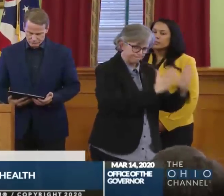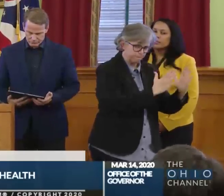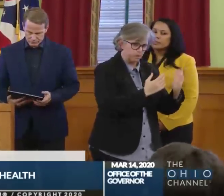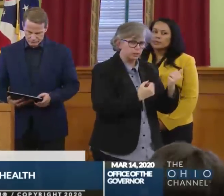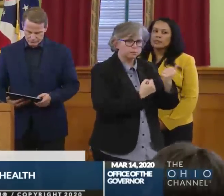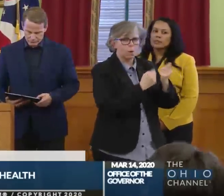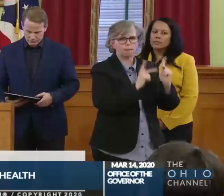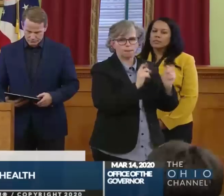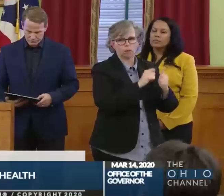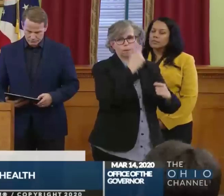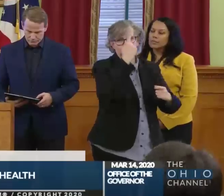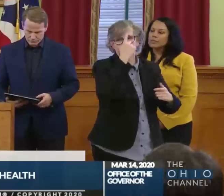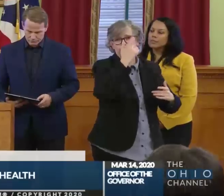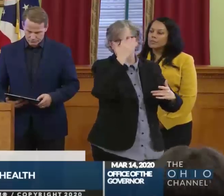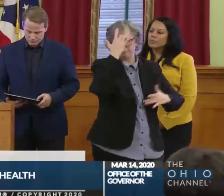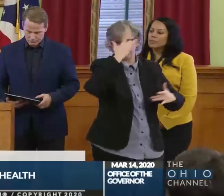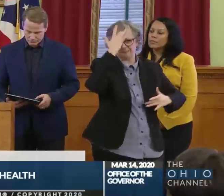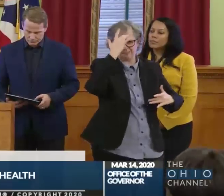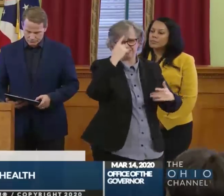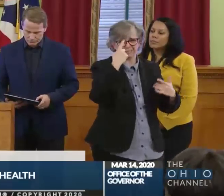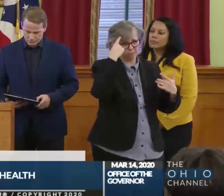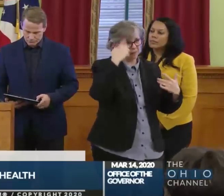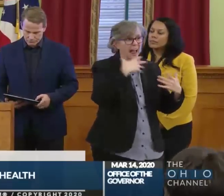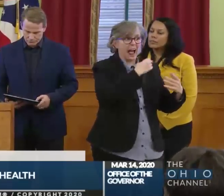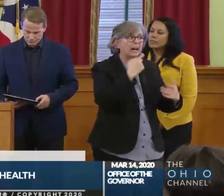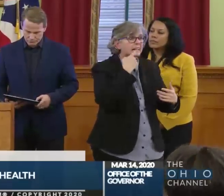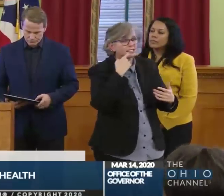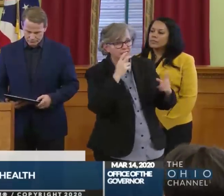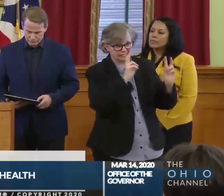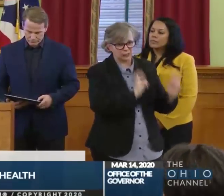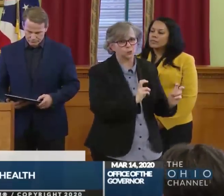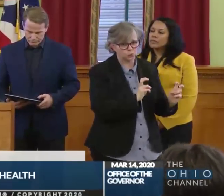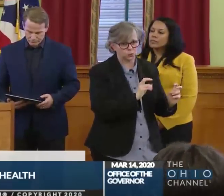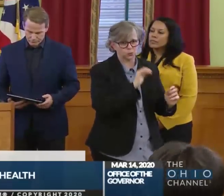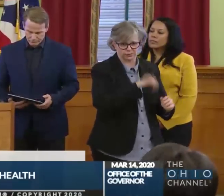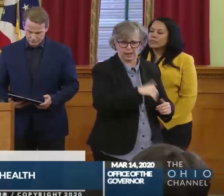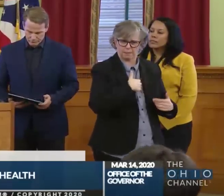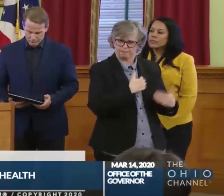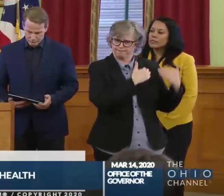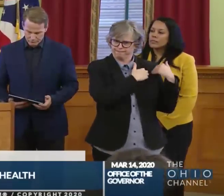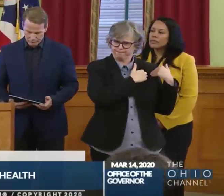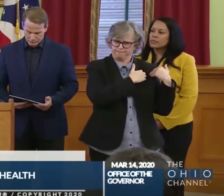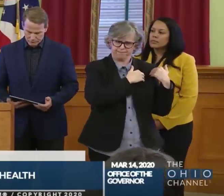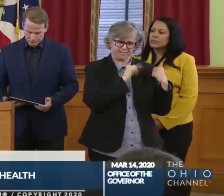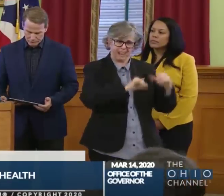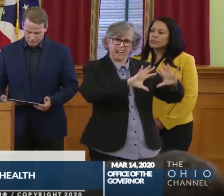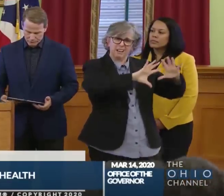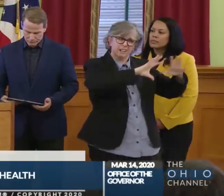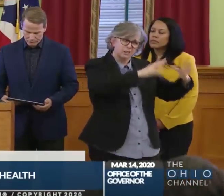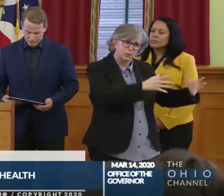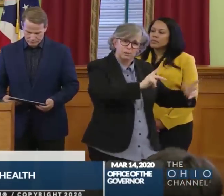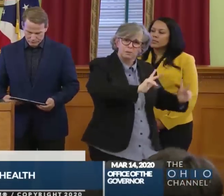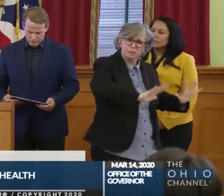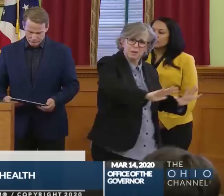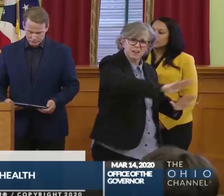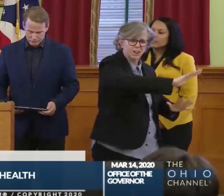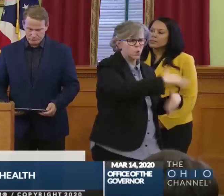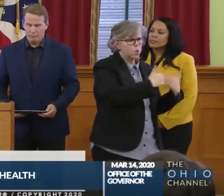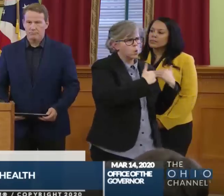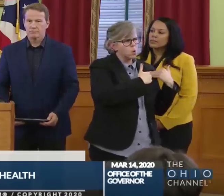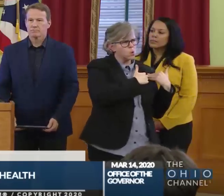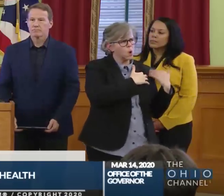illness and with addiction issues. This system has been taxed heavily in recent years already, taxed